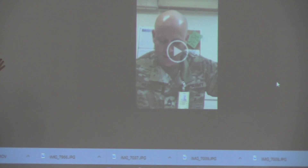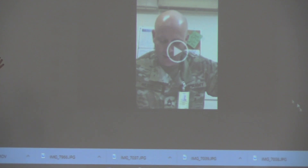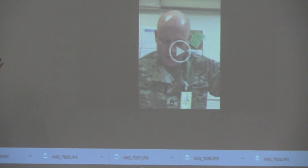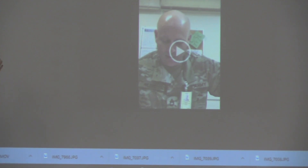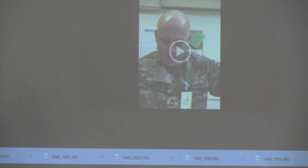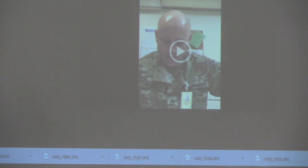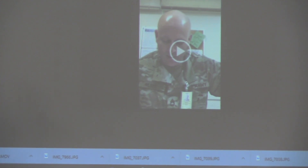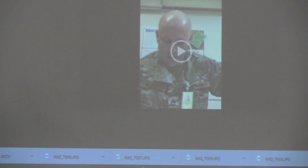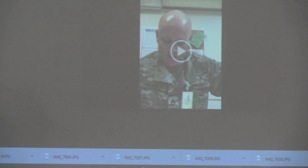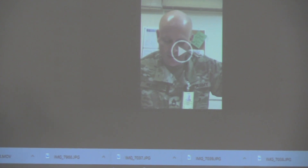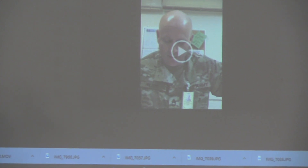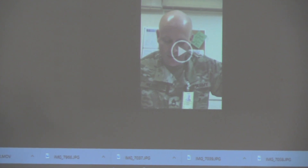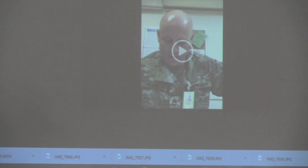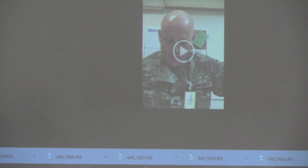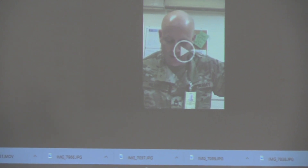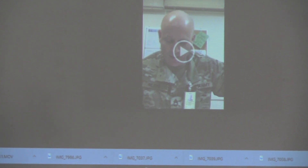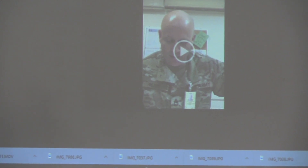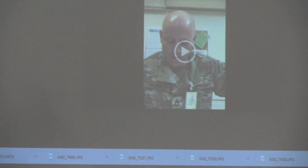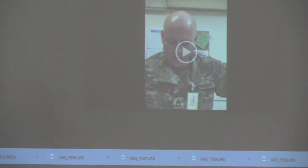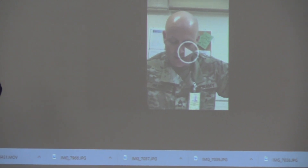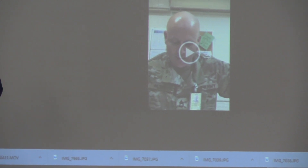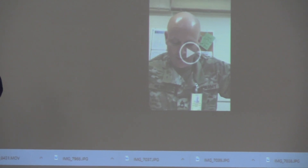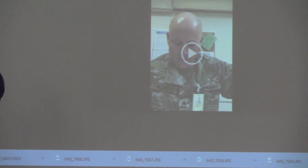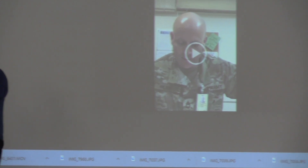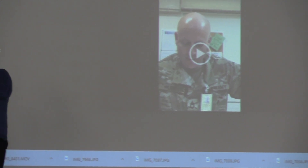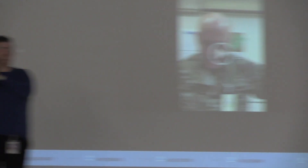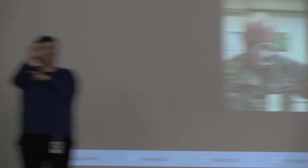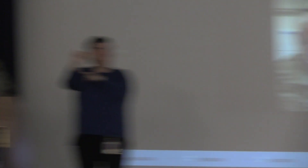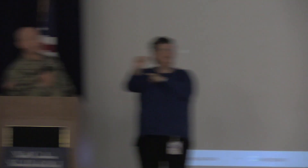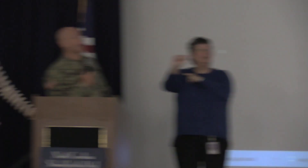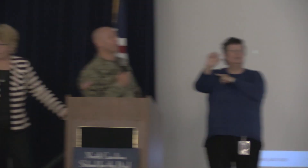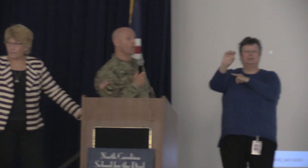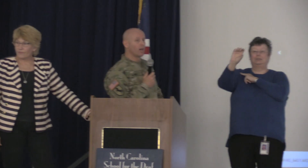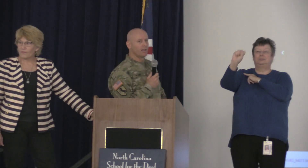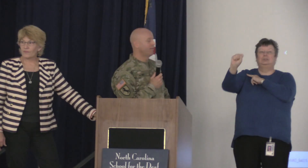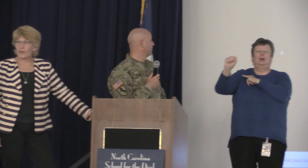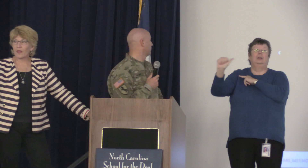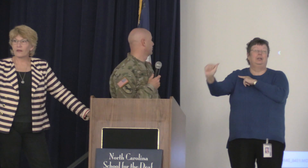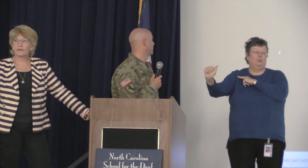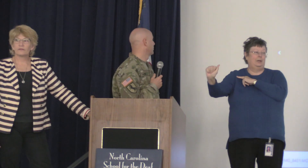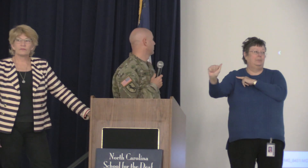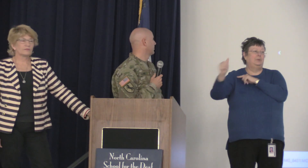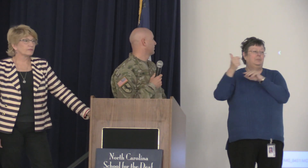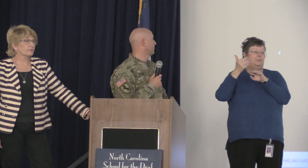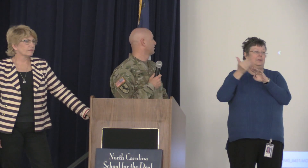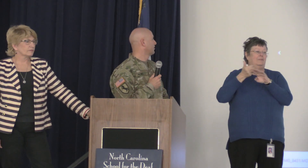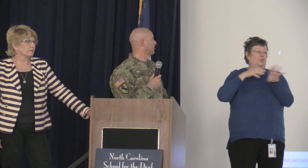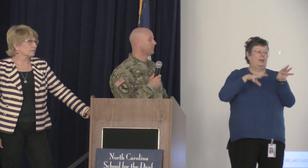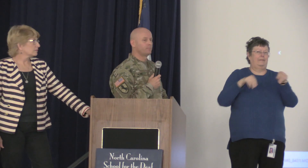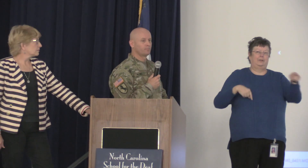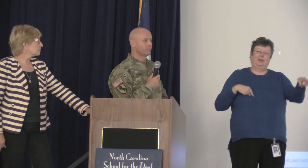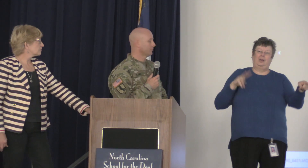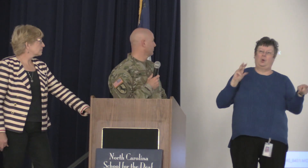This is my last day in Jeddah, Saudi Arabia, or the day before I left.